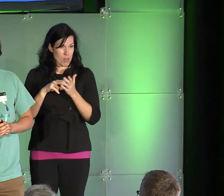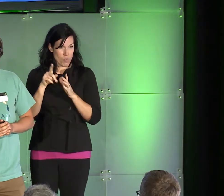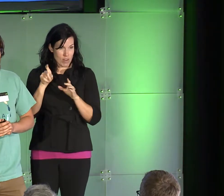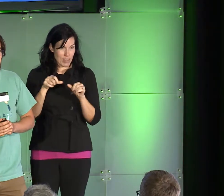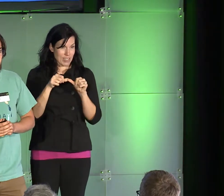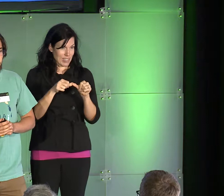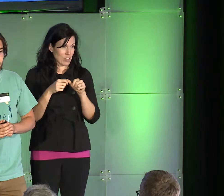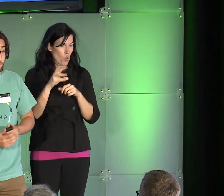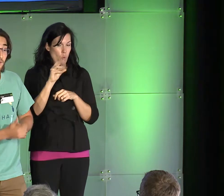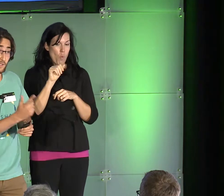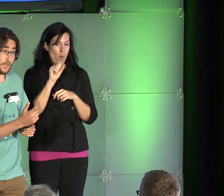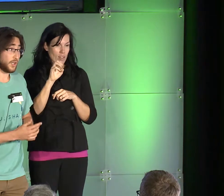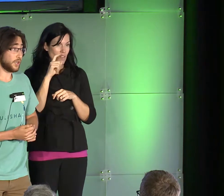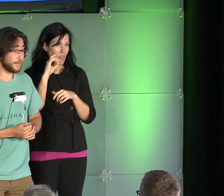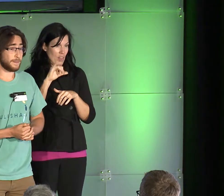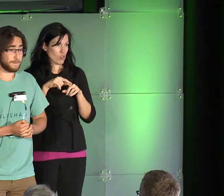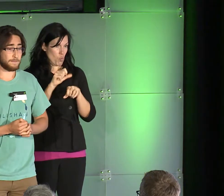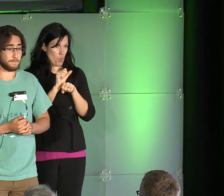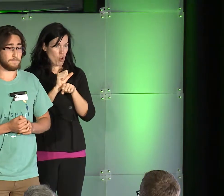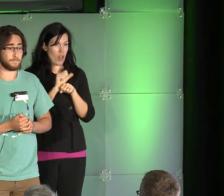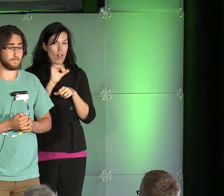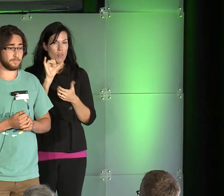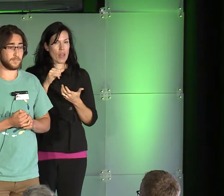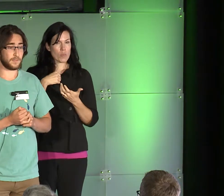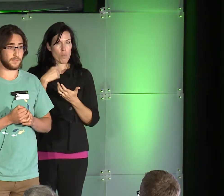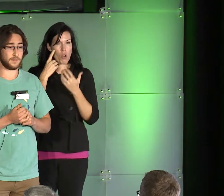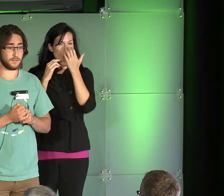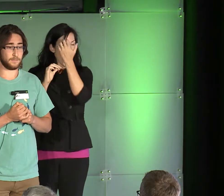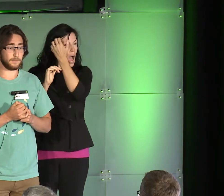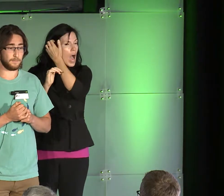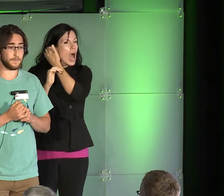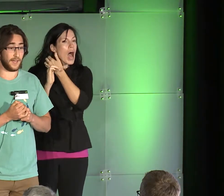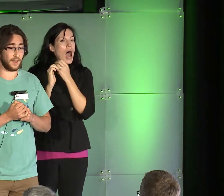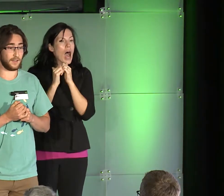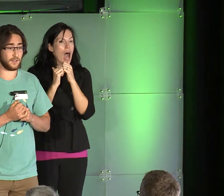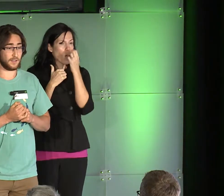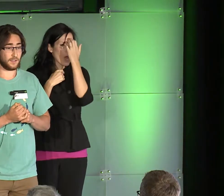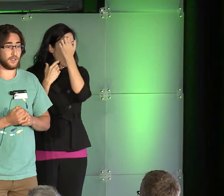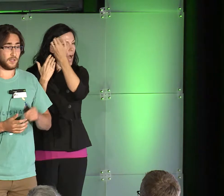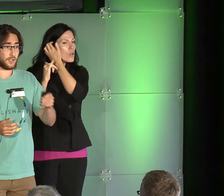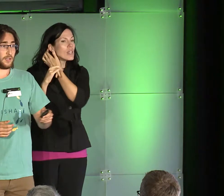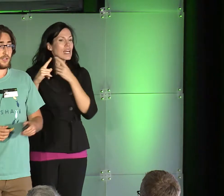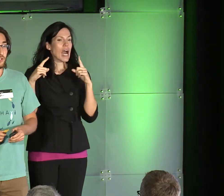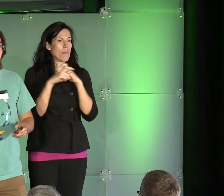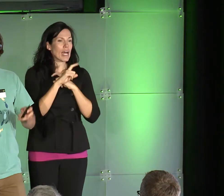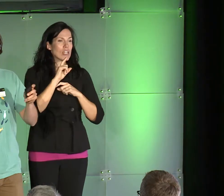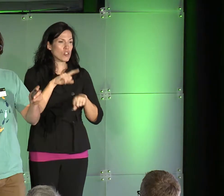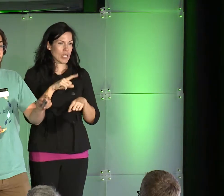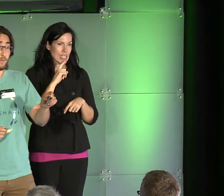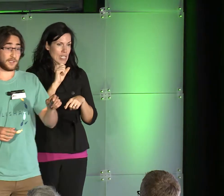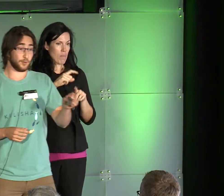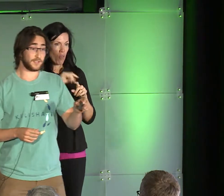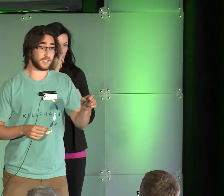consistent homogeneous waste in order for this to work, and that's where I wonder how. I know it's a complicated answer, but so